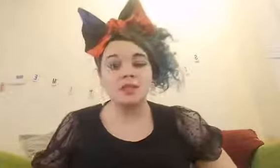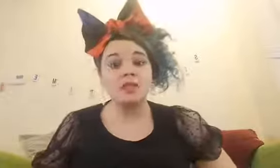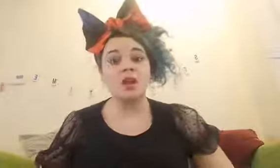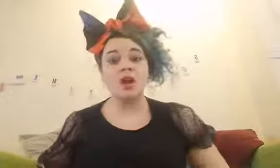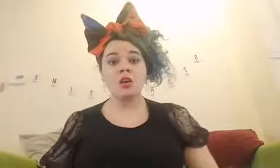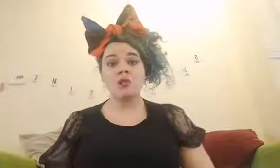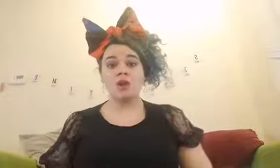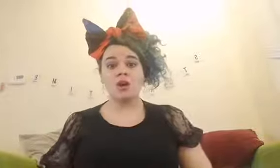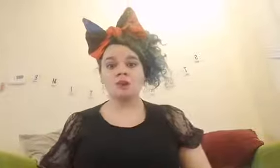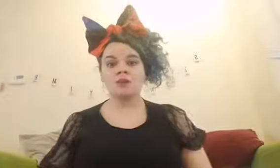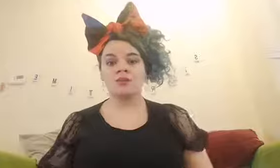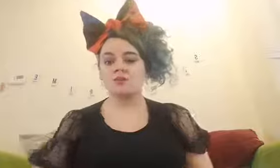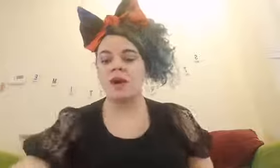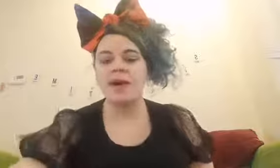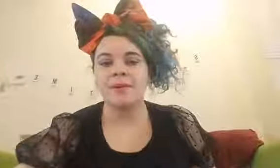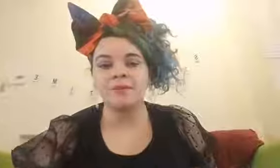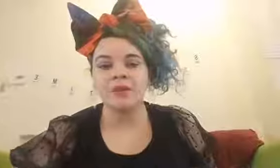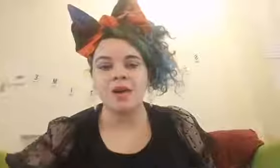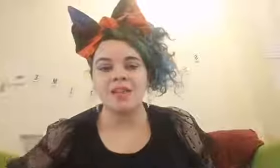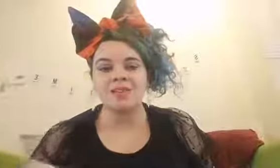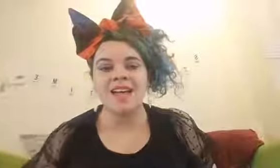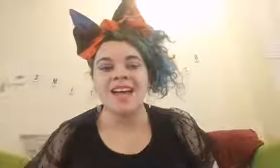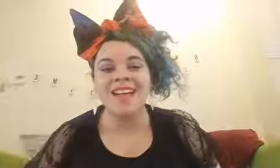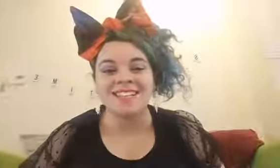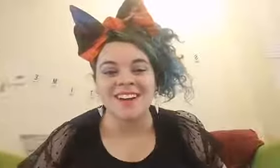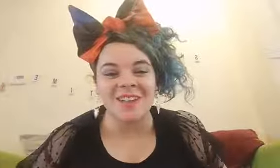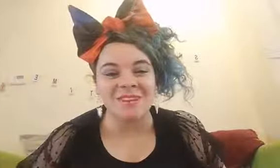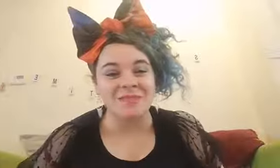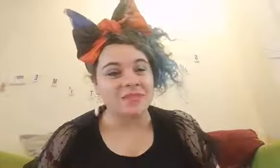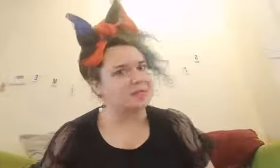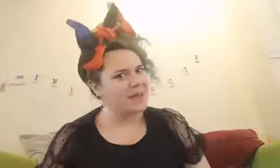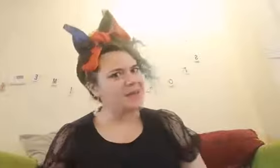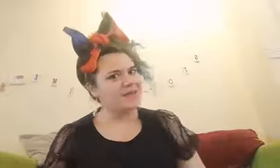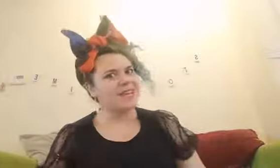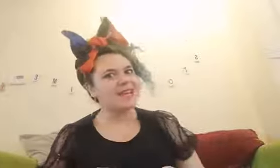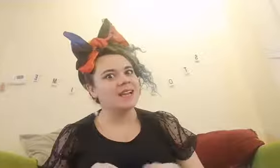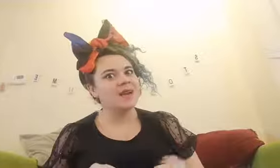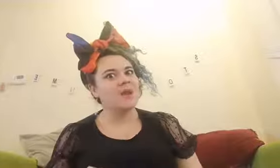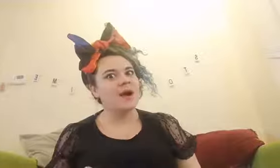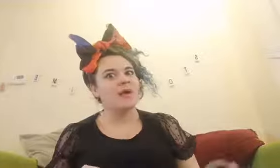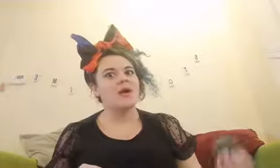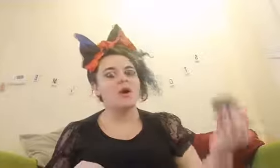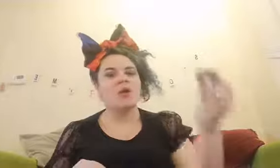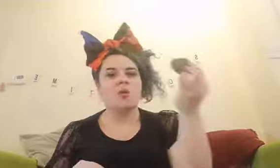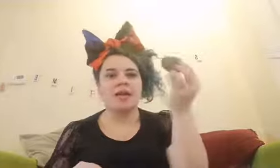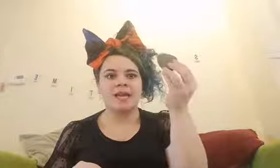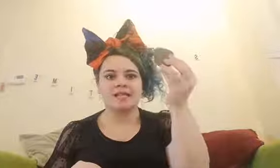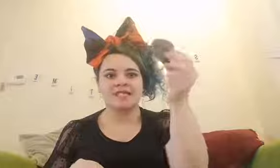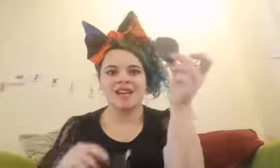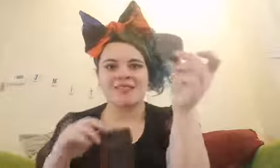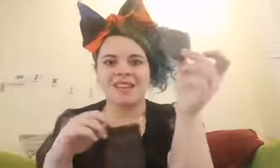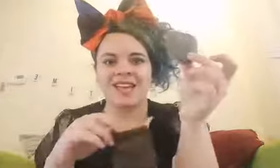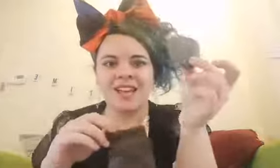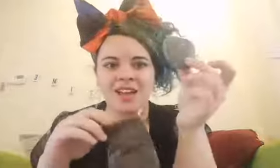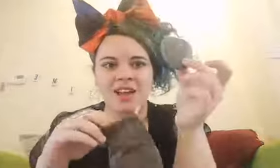good. Rocks, well, I think 8 diving fins, maybe. Well, we definitely